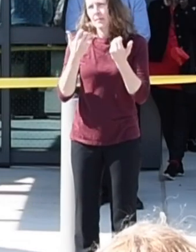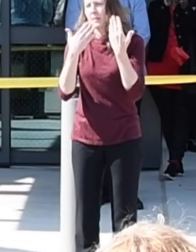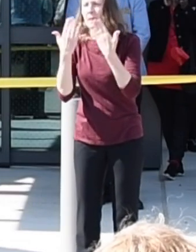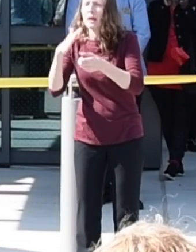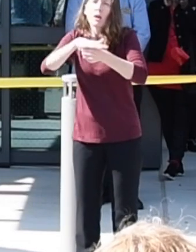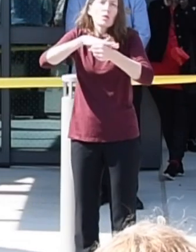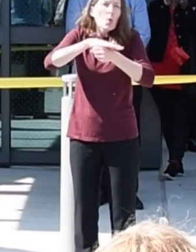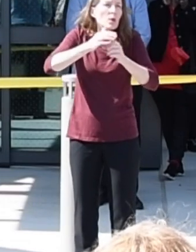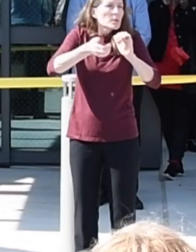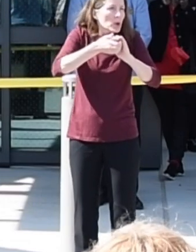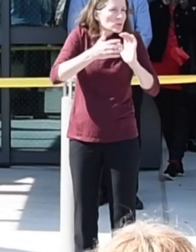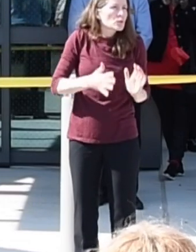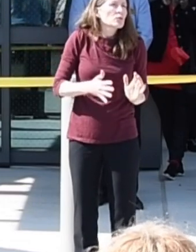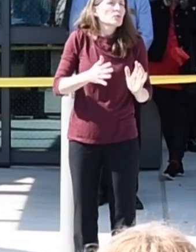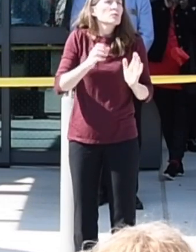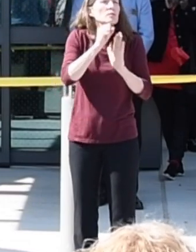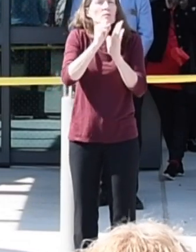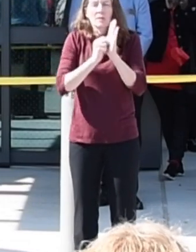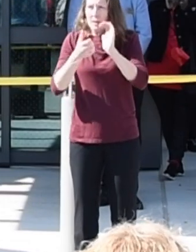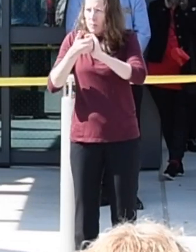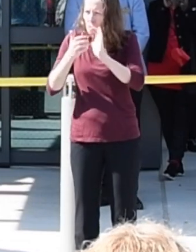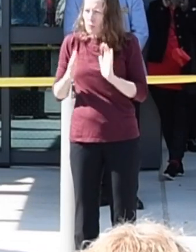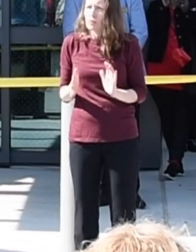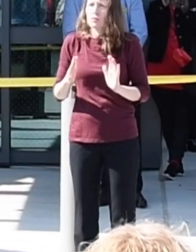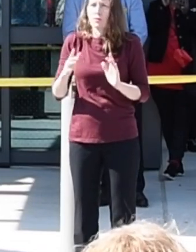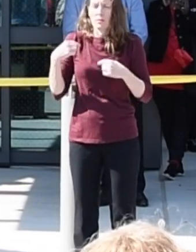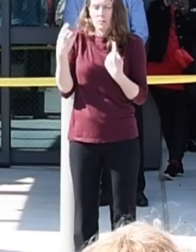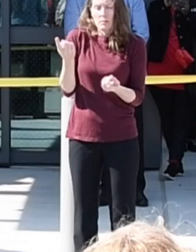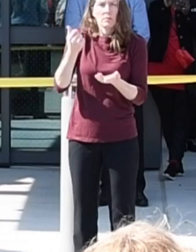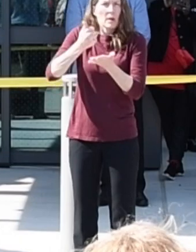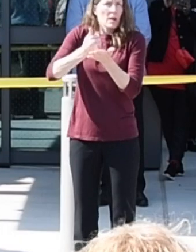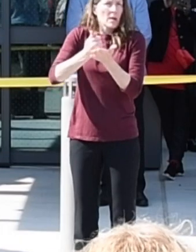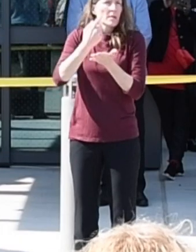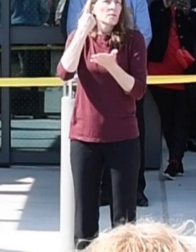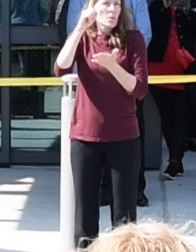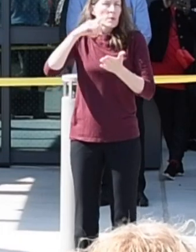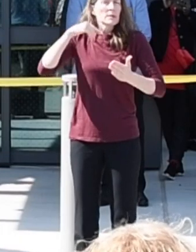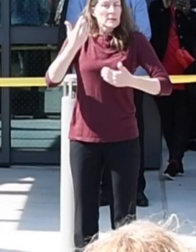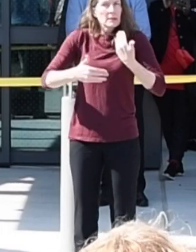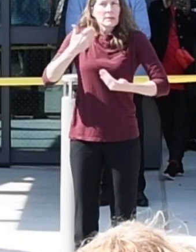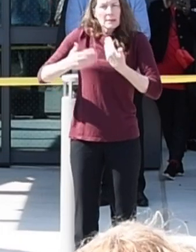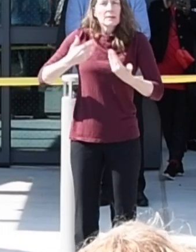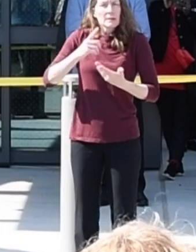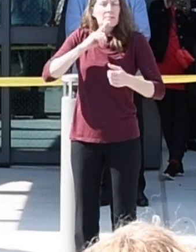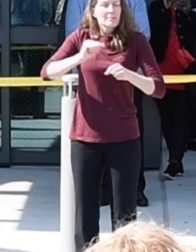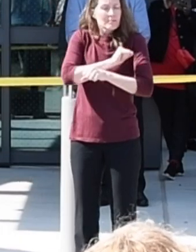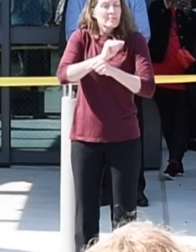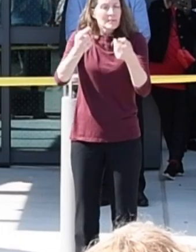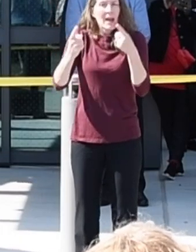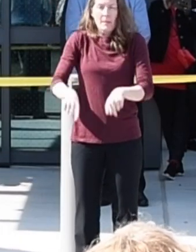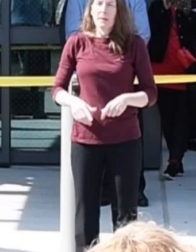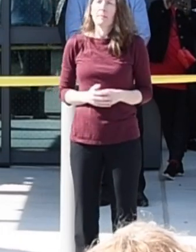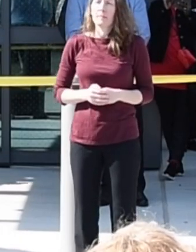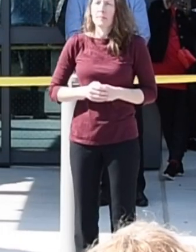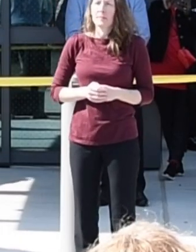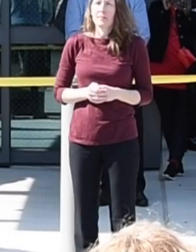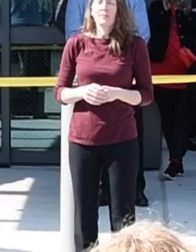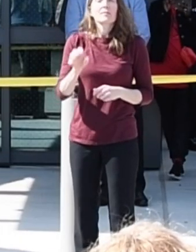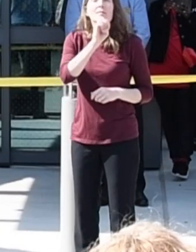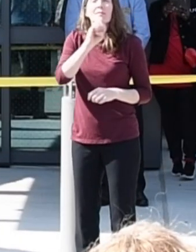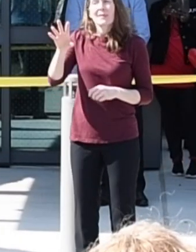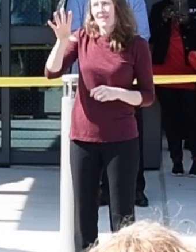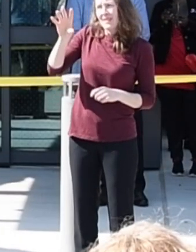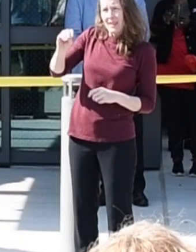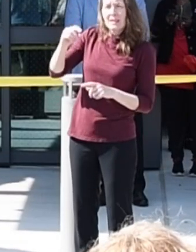helped push funding for this vital endeavor forward. The East Columbia 50+ Steering Committee,